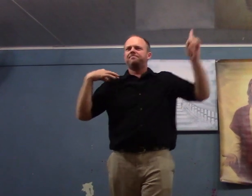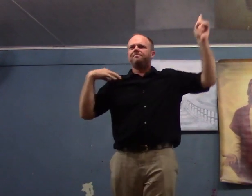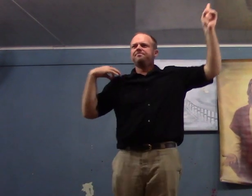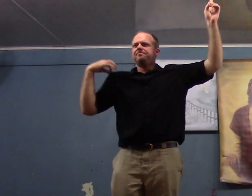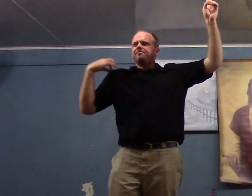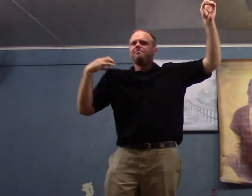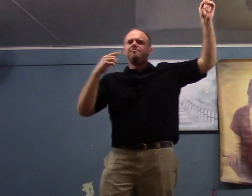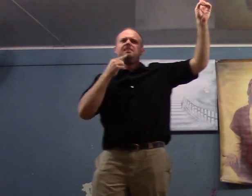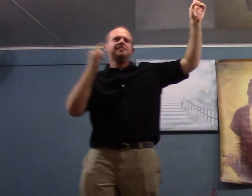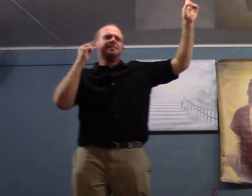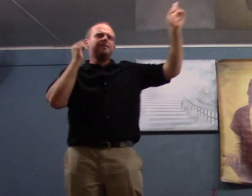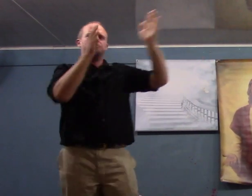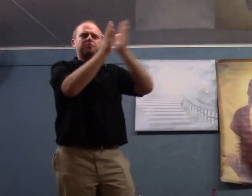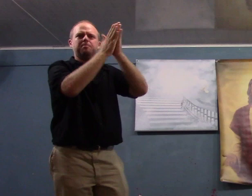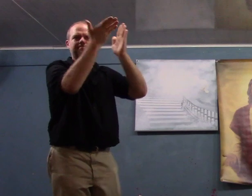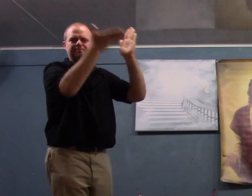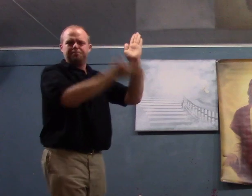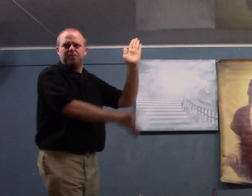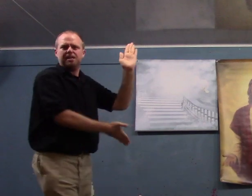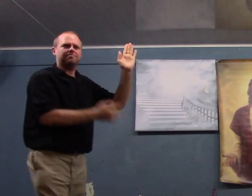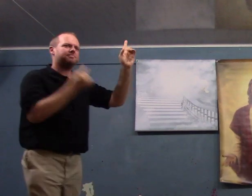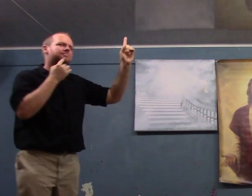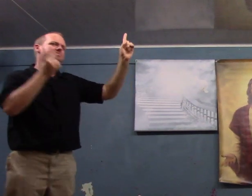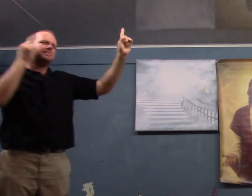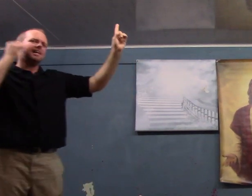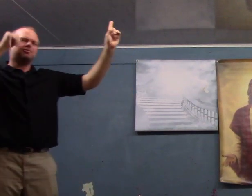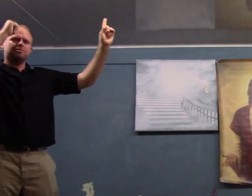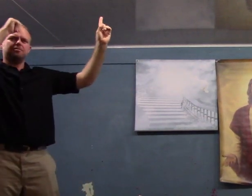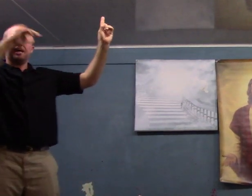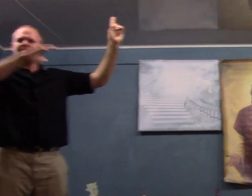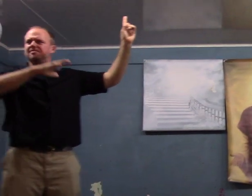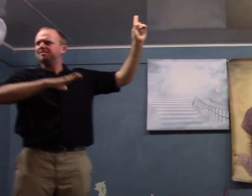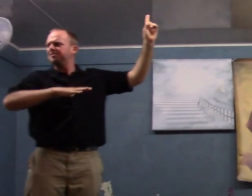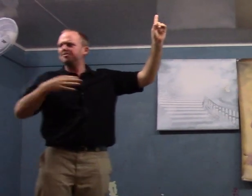Do we have a volunteer to pray? A deaf person to pray?